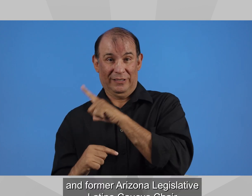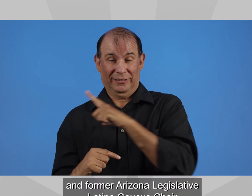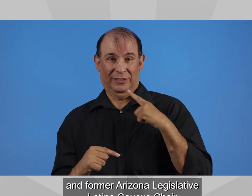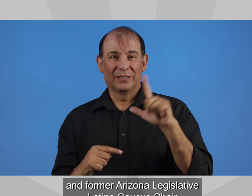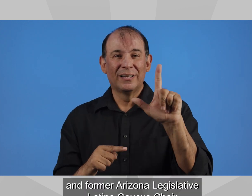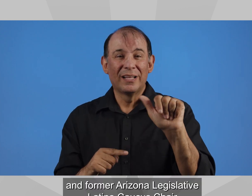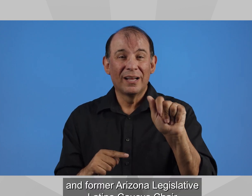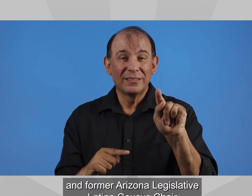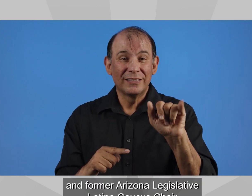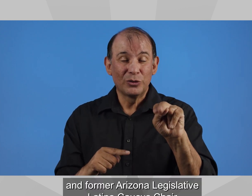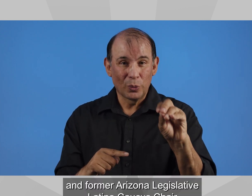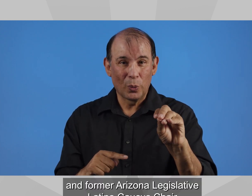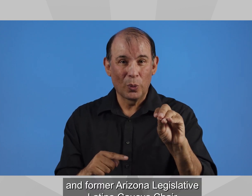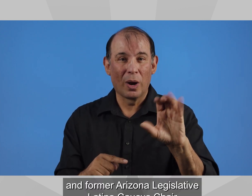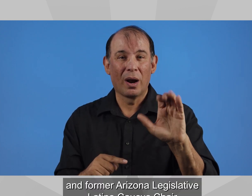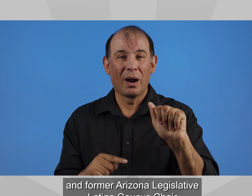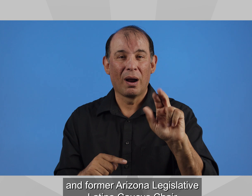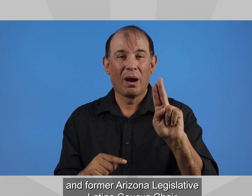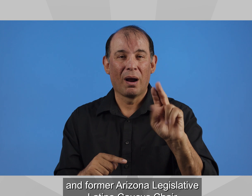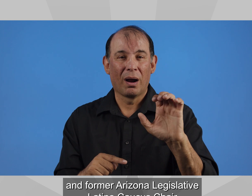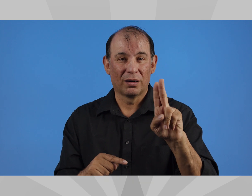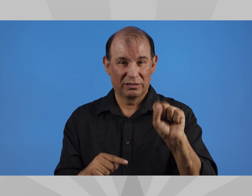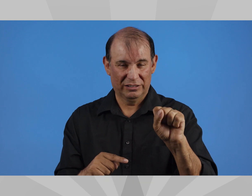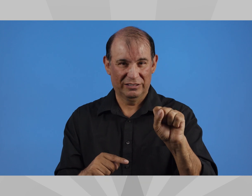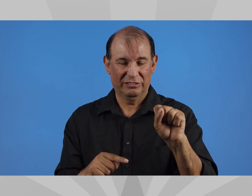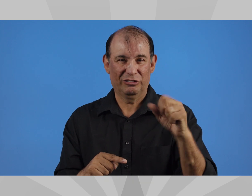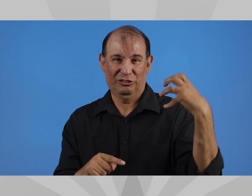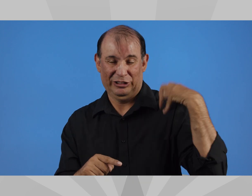and former Arizona Legislative Latino Caucus Chair.